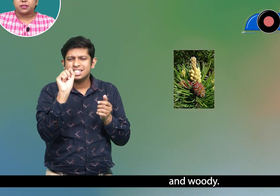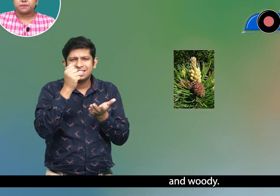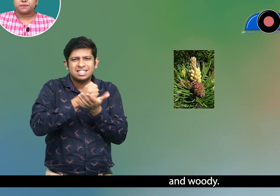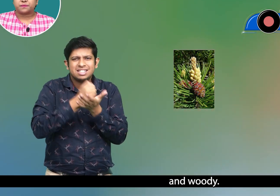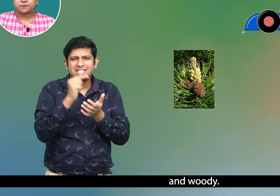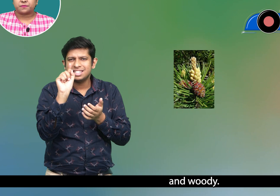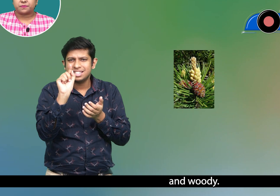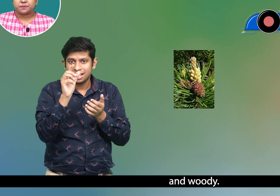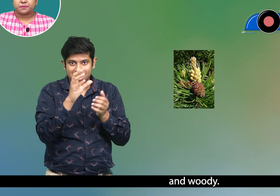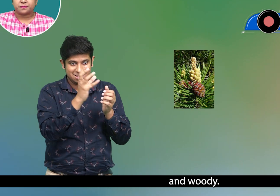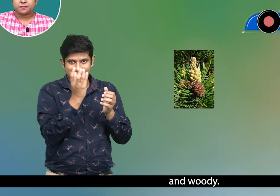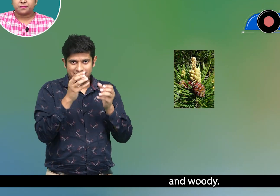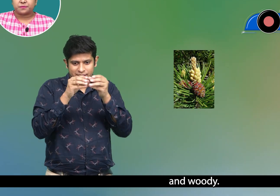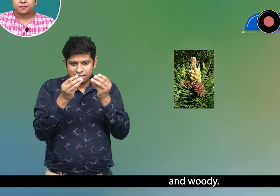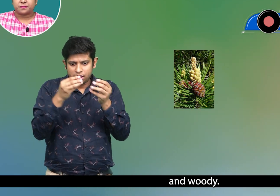and woody.